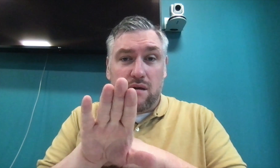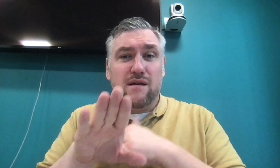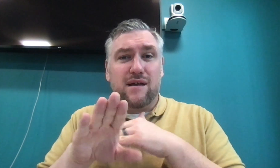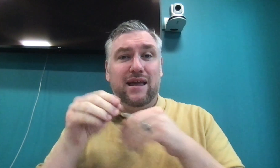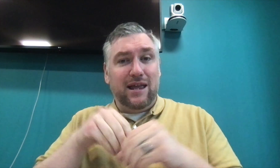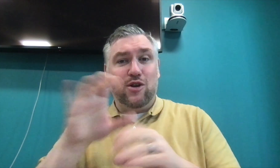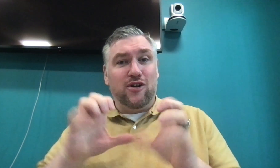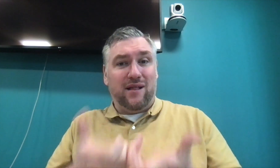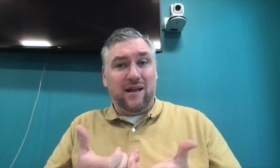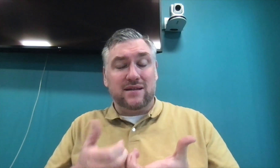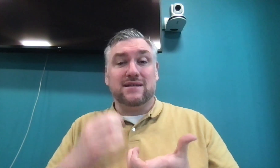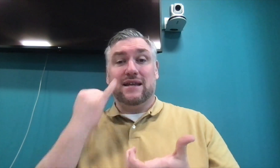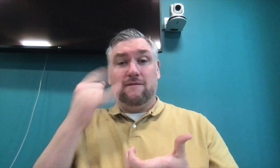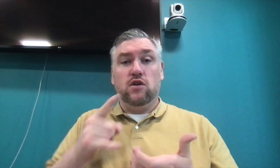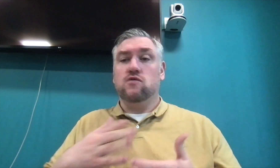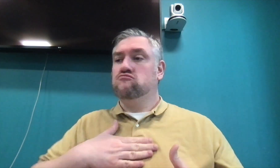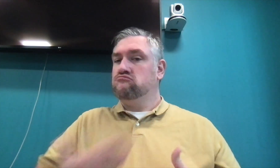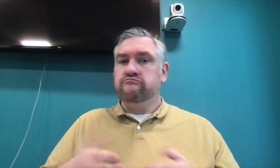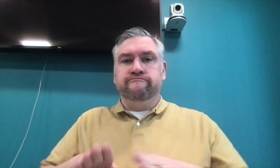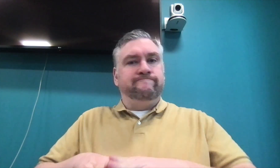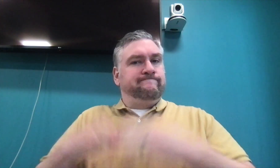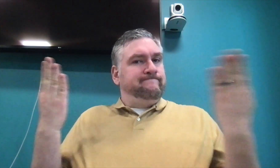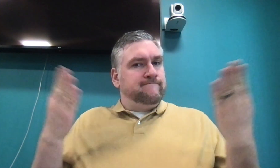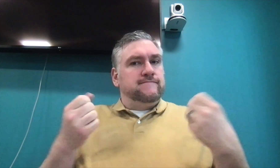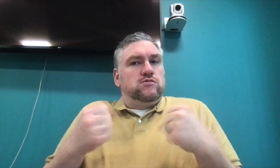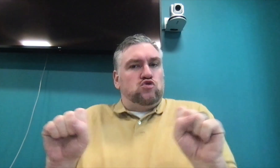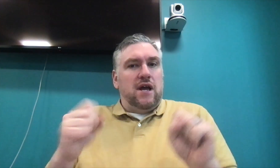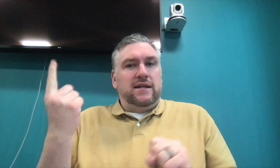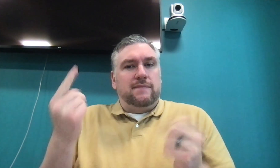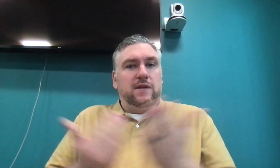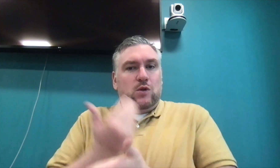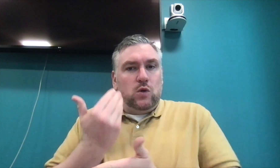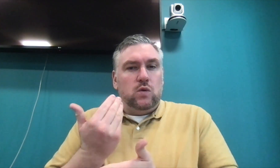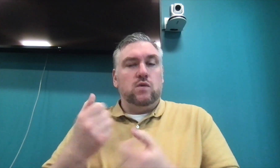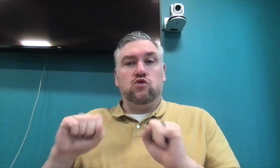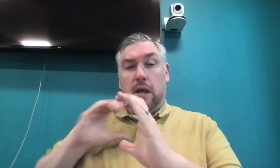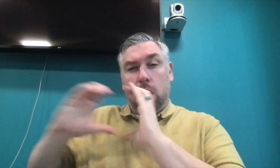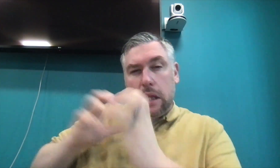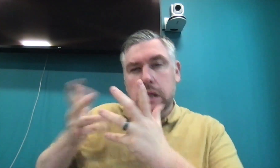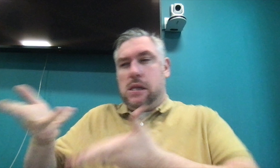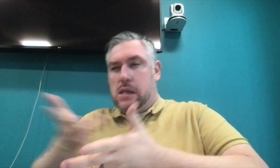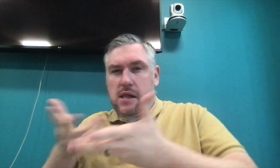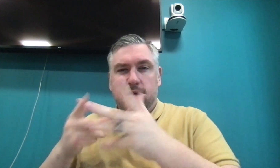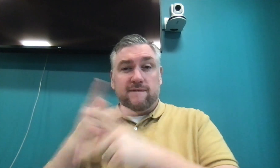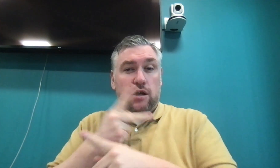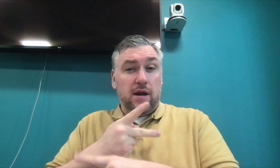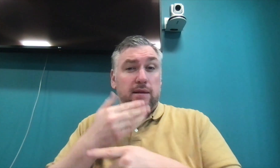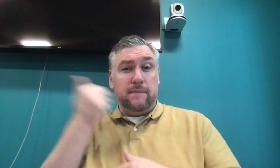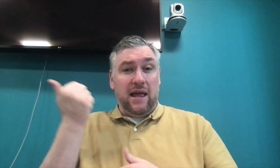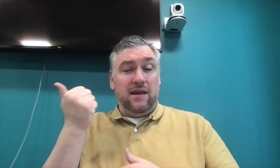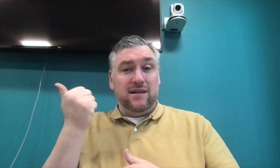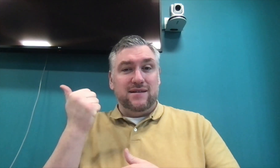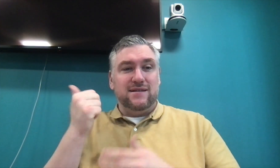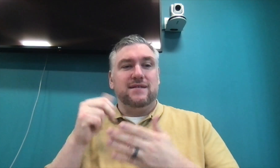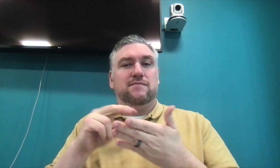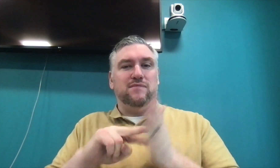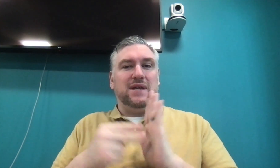come in. They can push into your class. If you're willing to open up and try something new, now communicate and plan and figure it